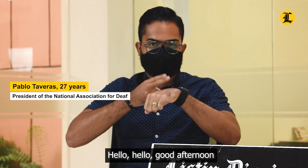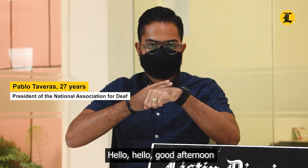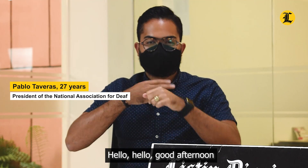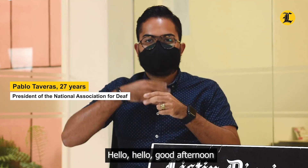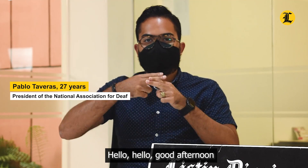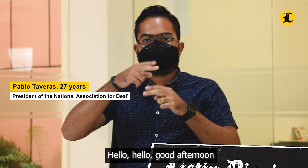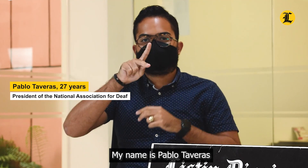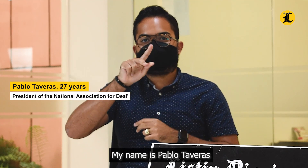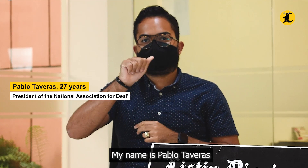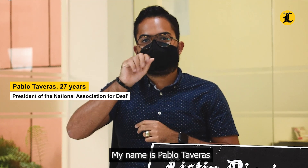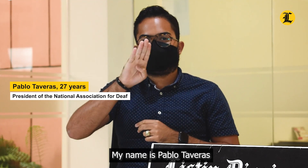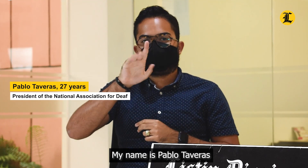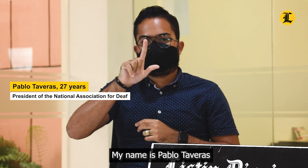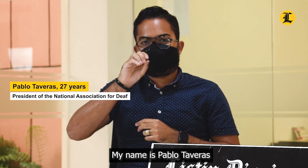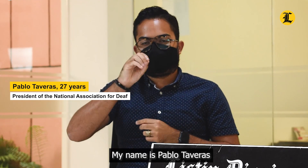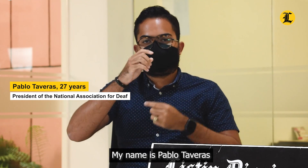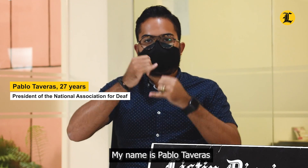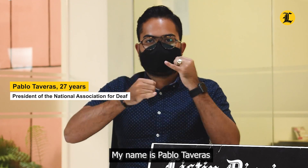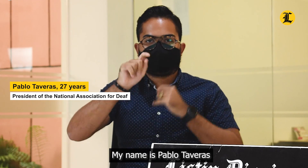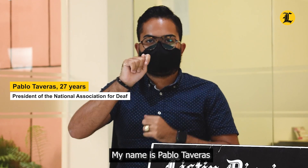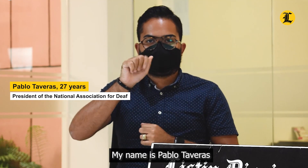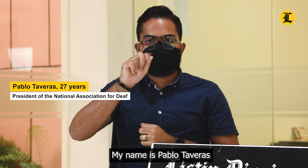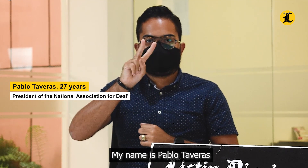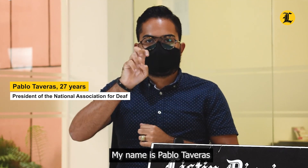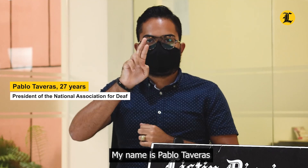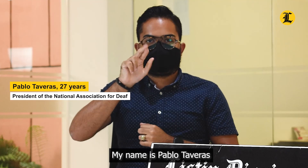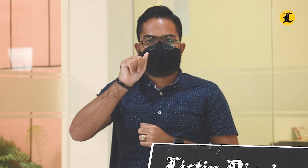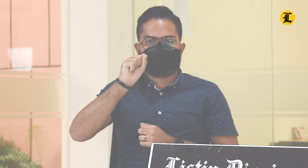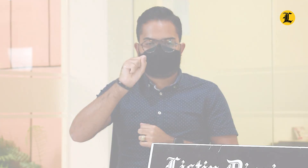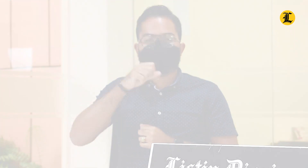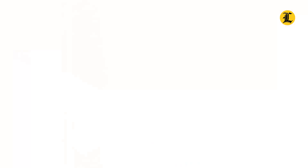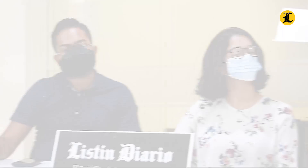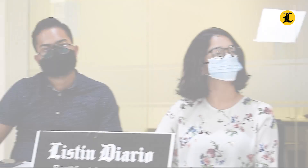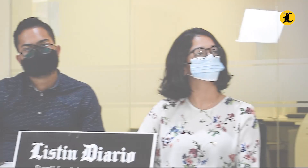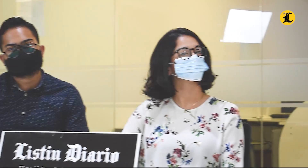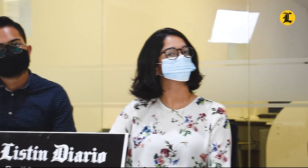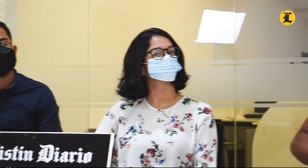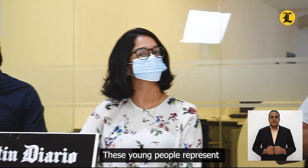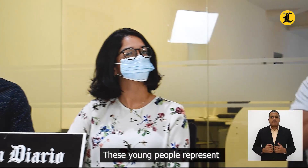Hello, good afternoon. My name is Pablo Taveras.